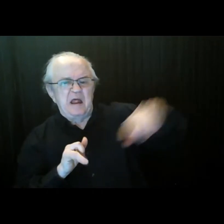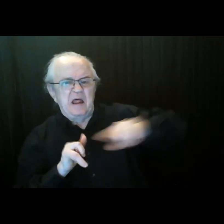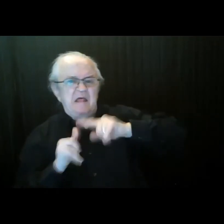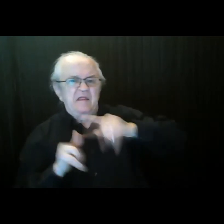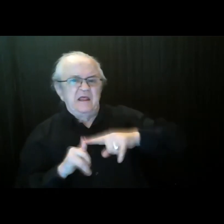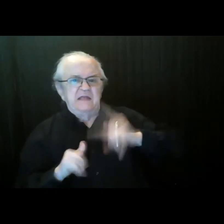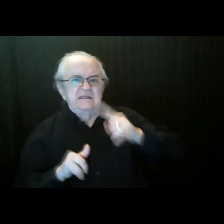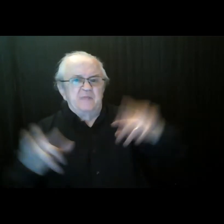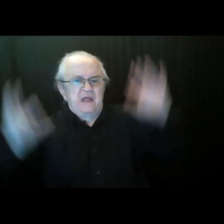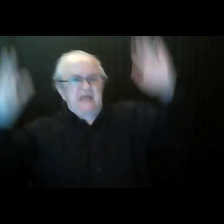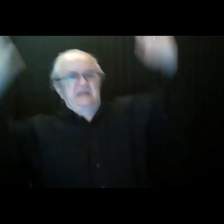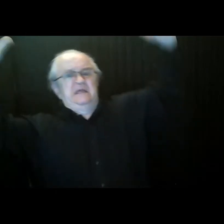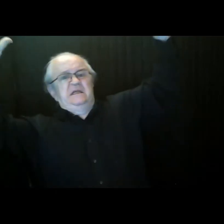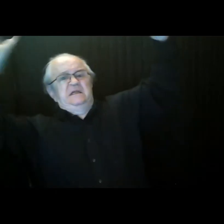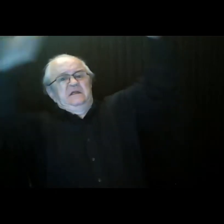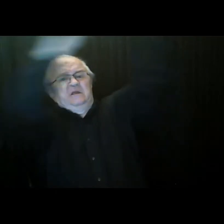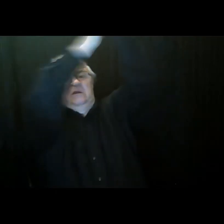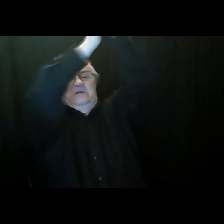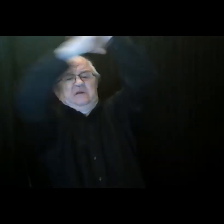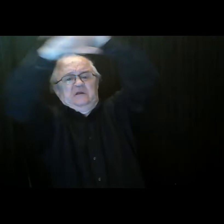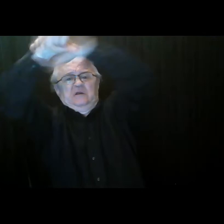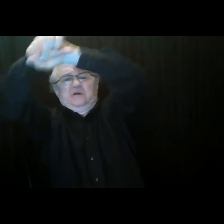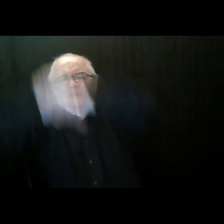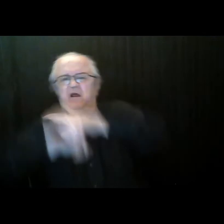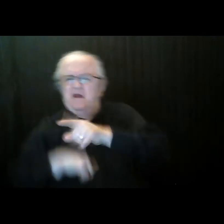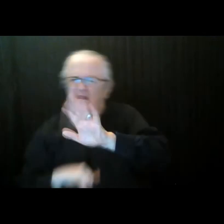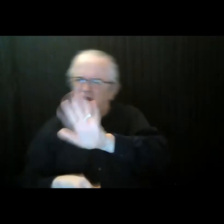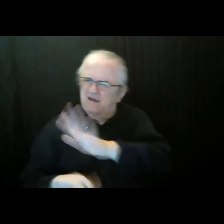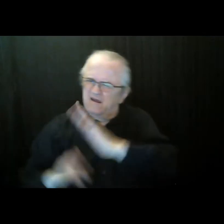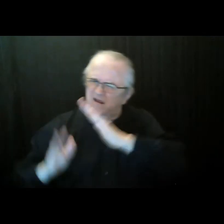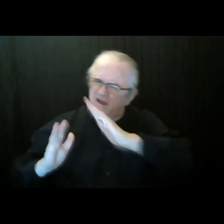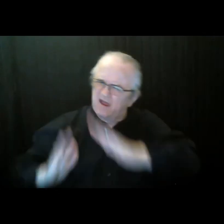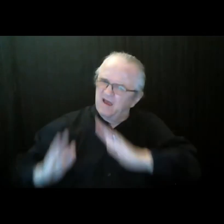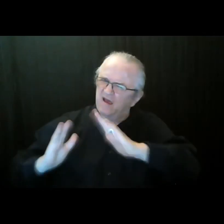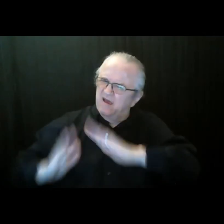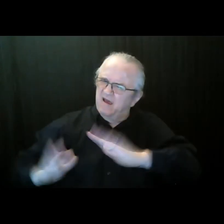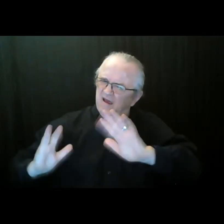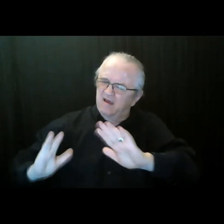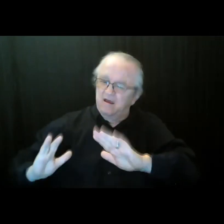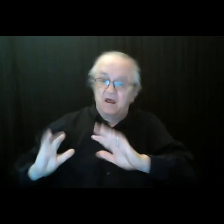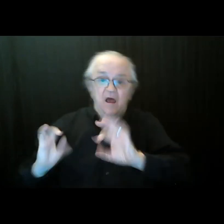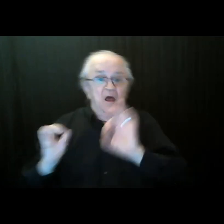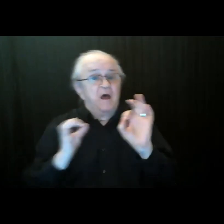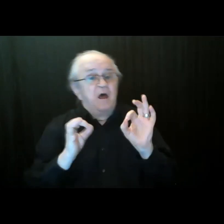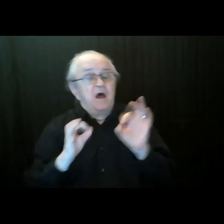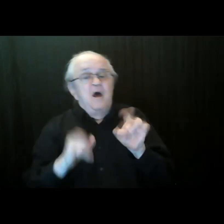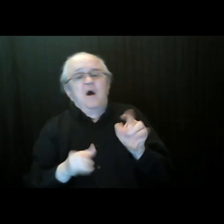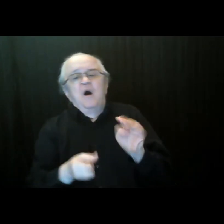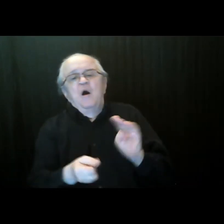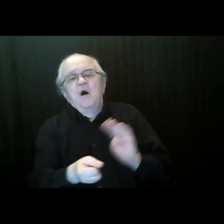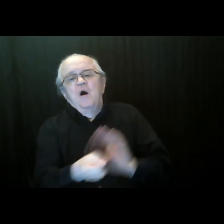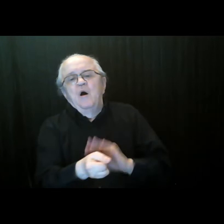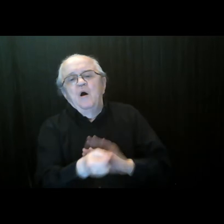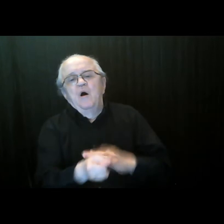pinned above him and he heard a voice say, pull yourself together, man. And when he looked around, it was Dr. Kelly, his